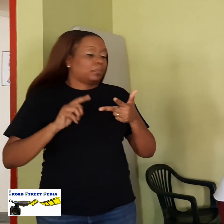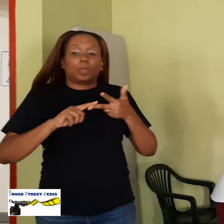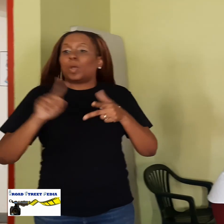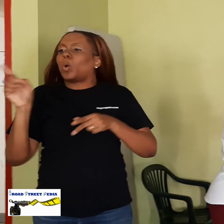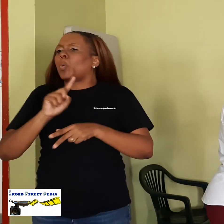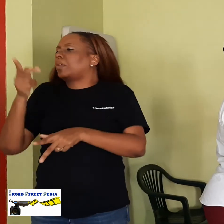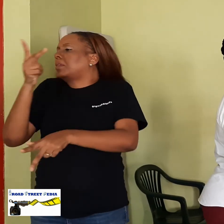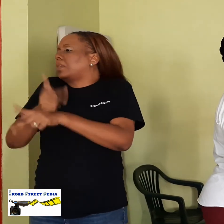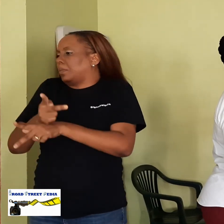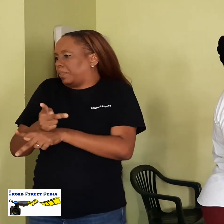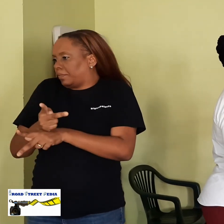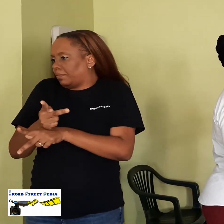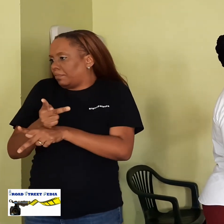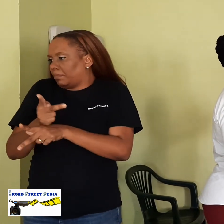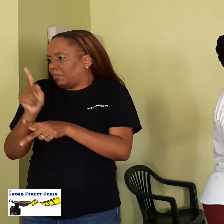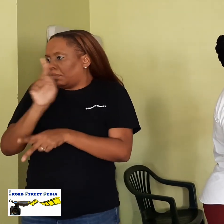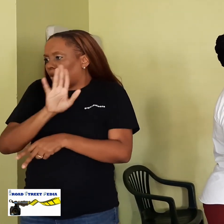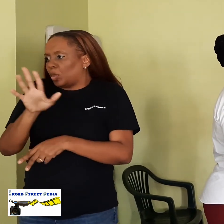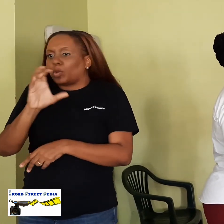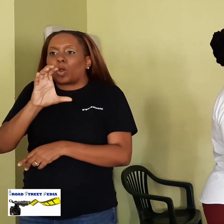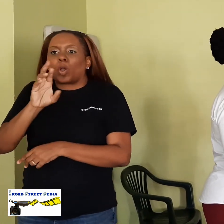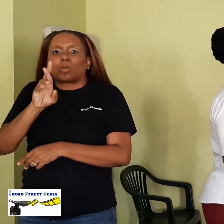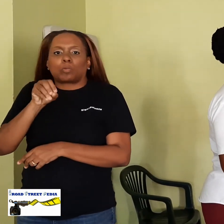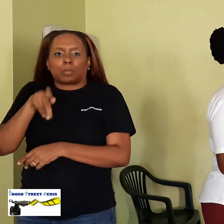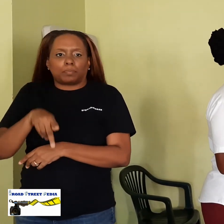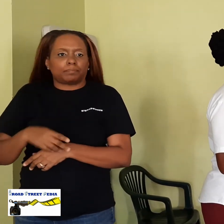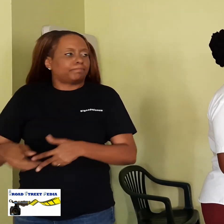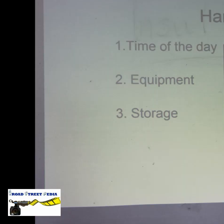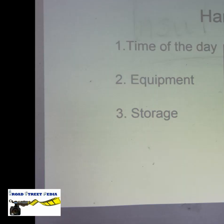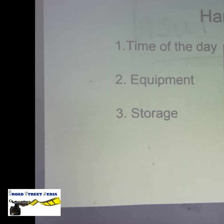look at the time of the day.